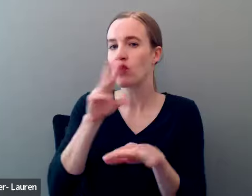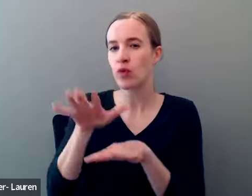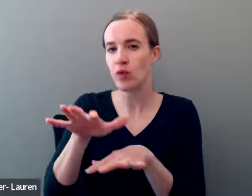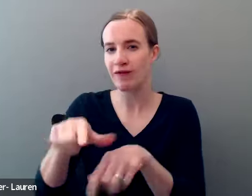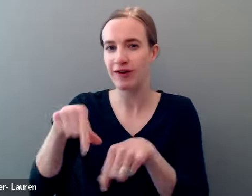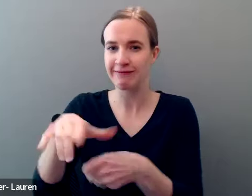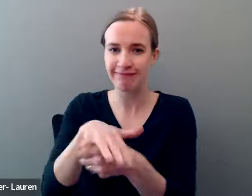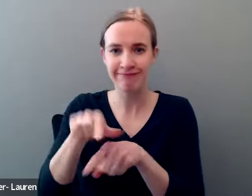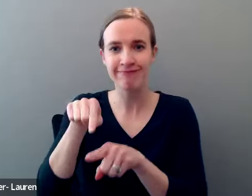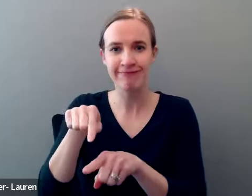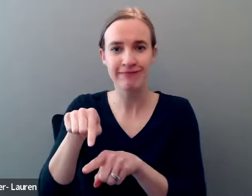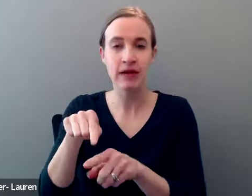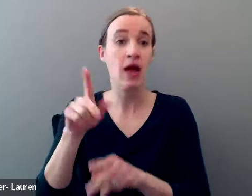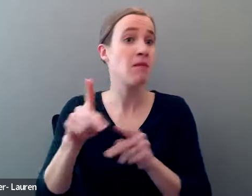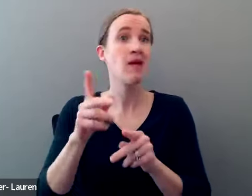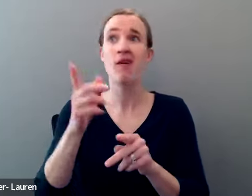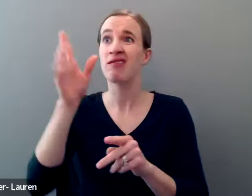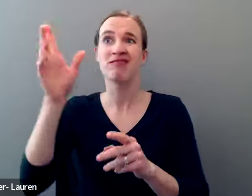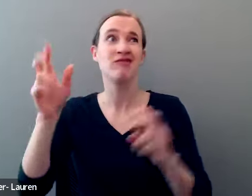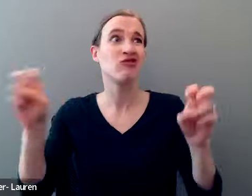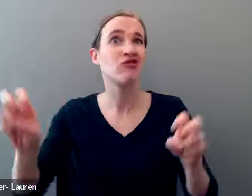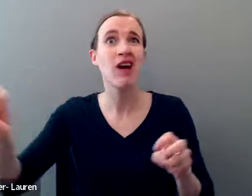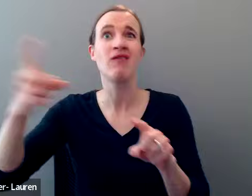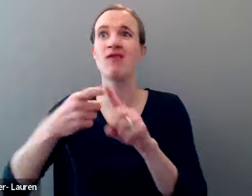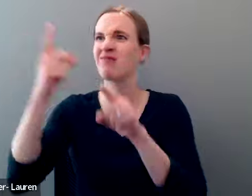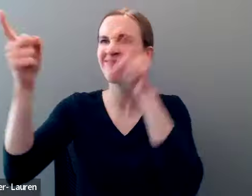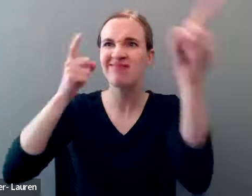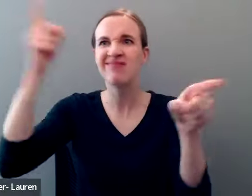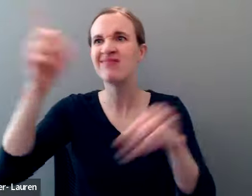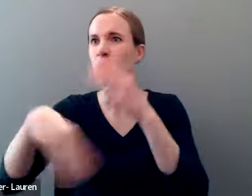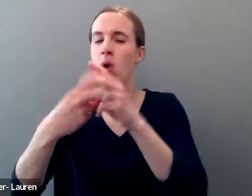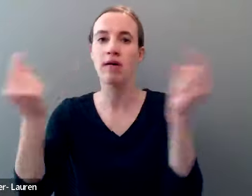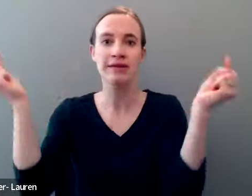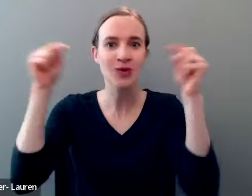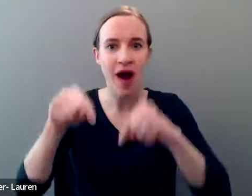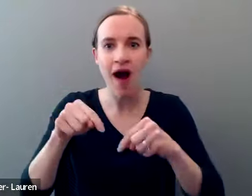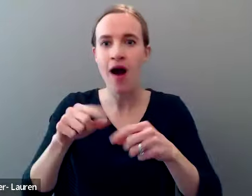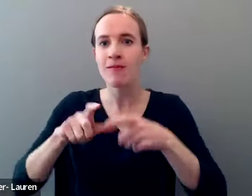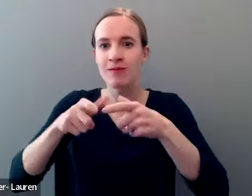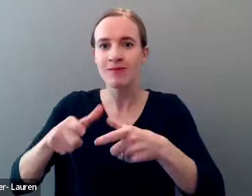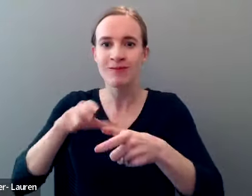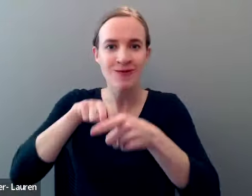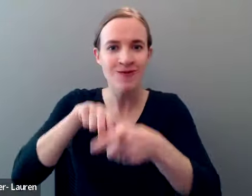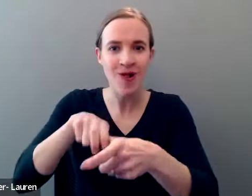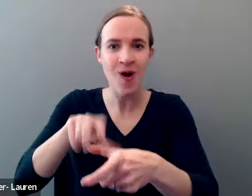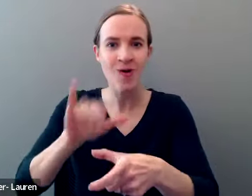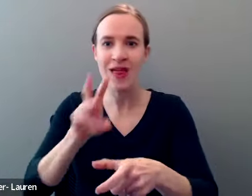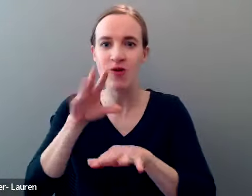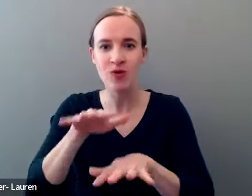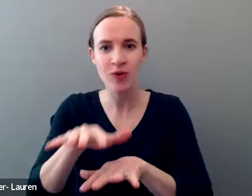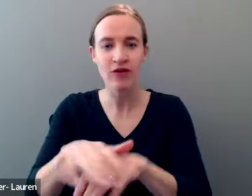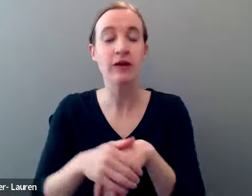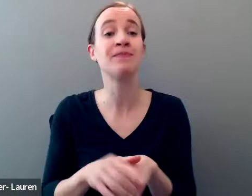here that people come from all over the world to float. And I love to think of the resiliency zone like a